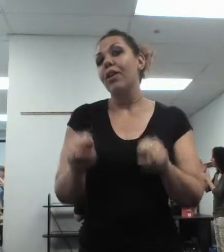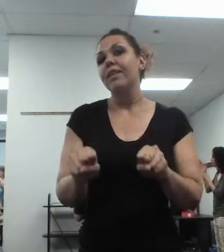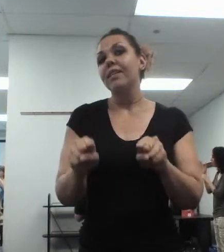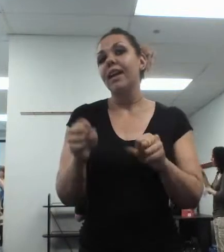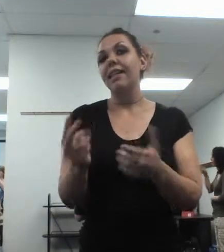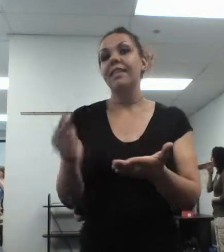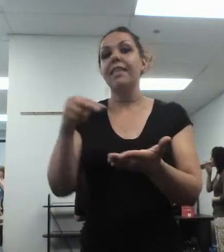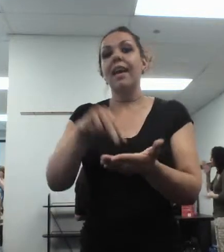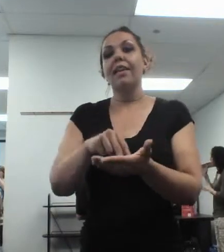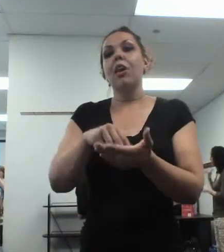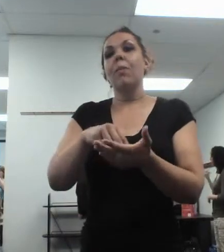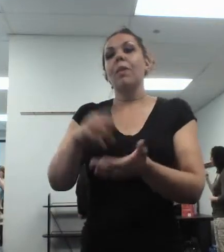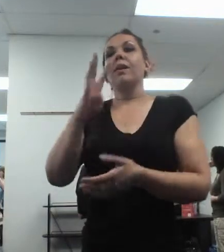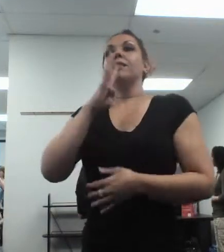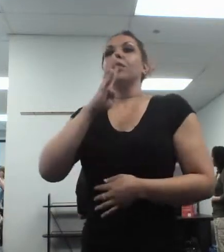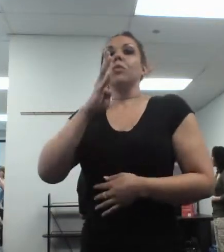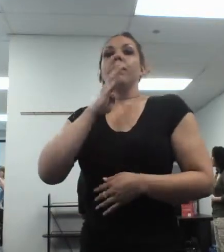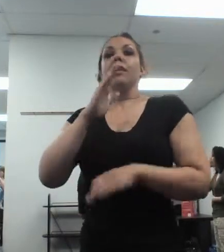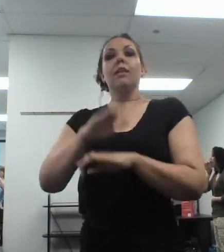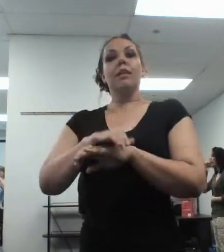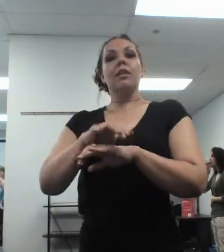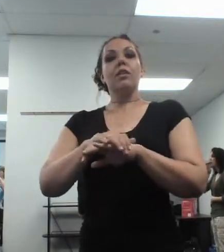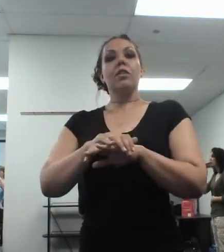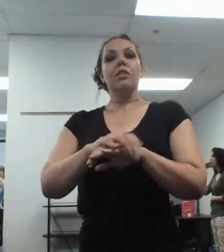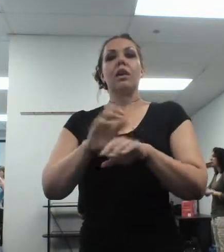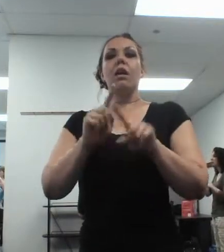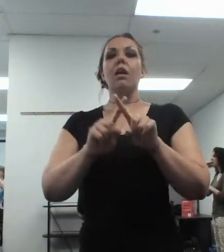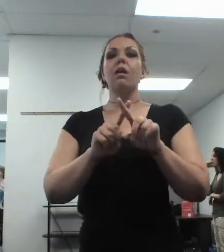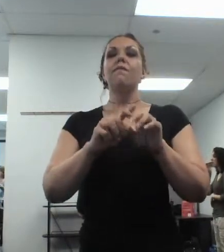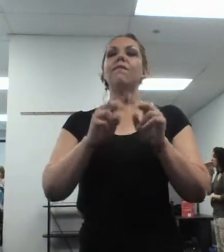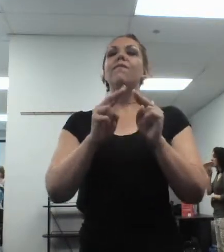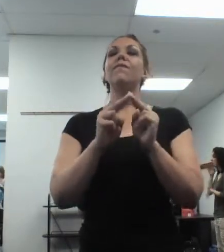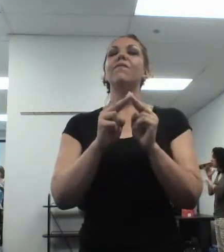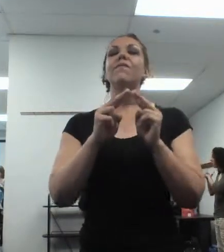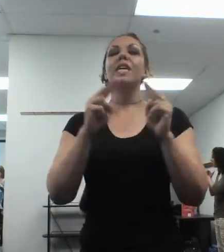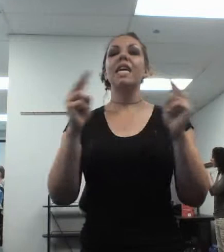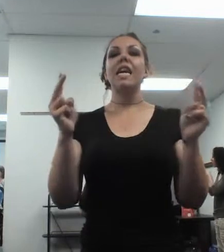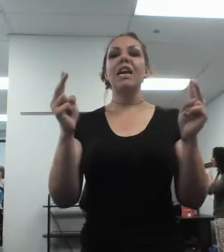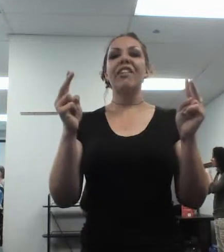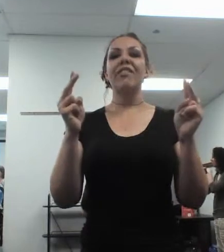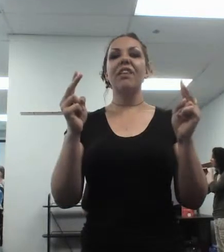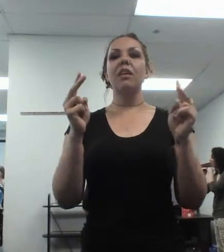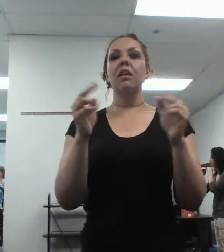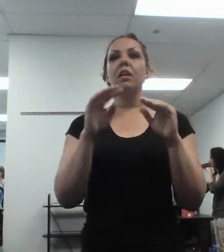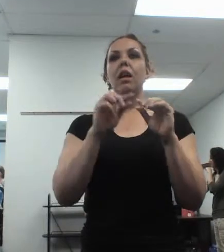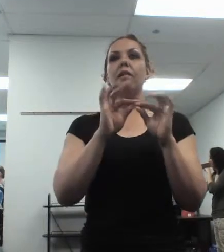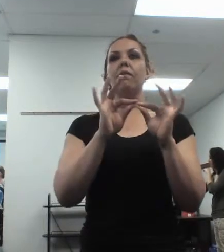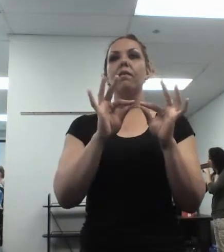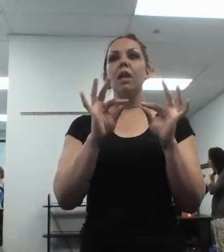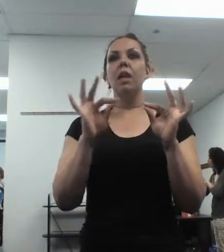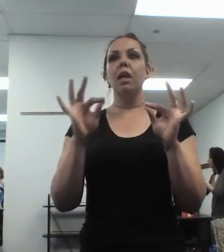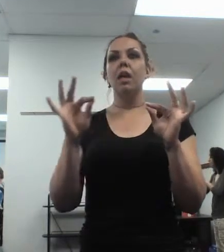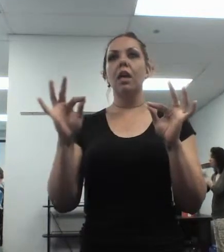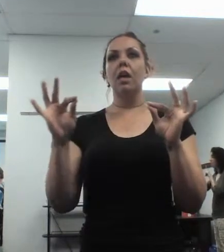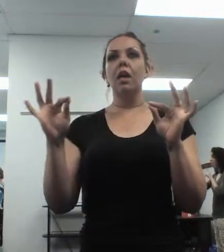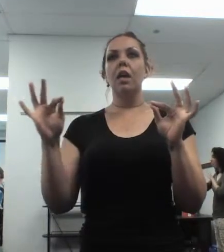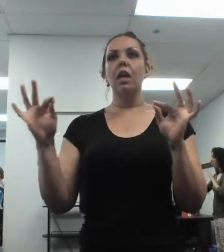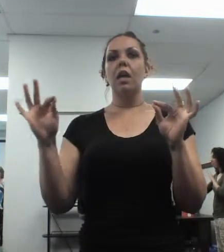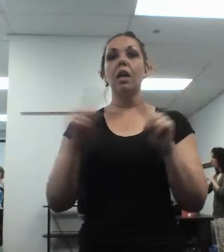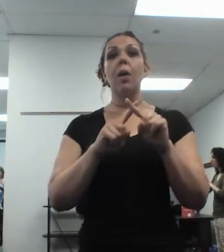in English very monotone and very flat, but what they're saying has